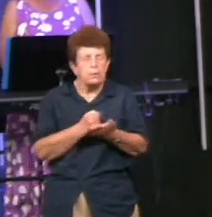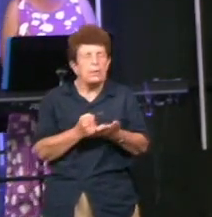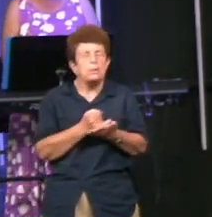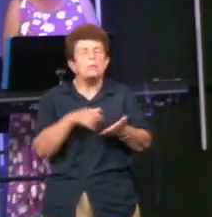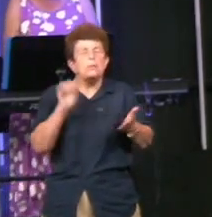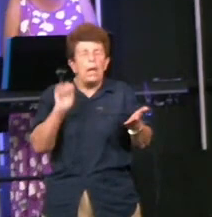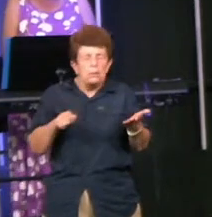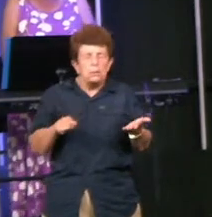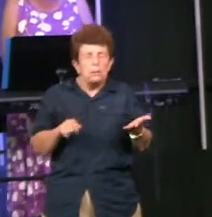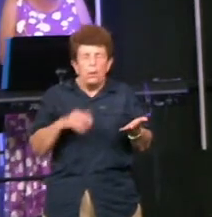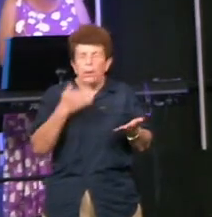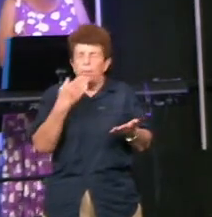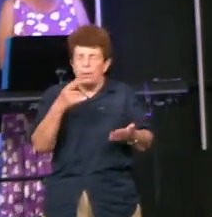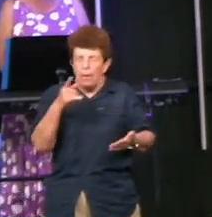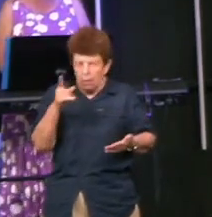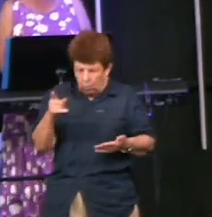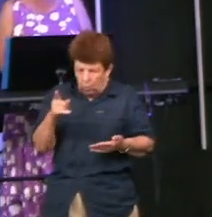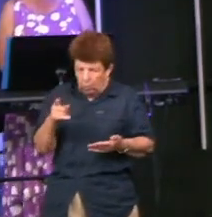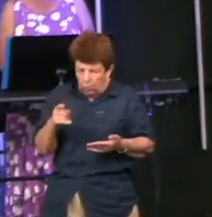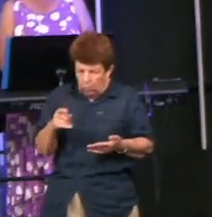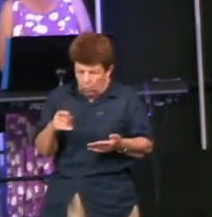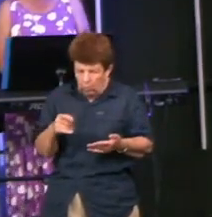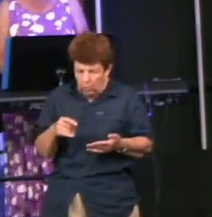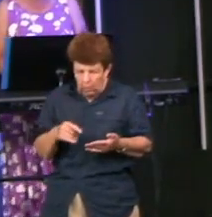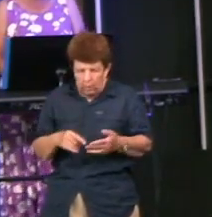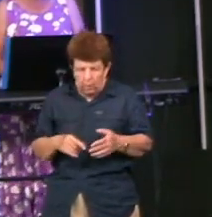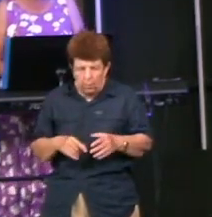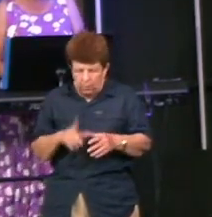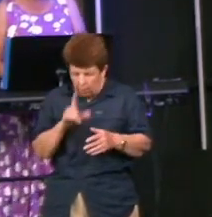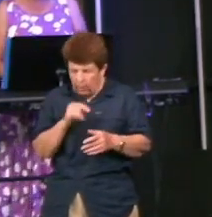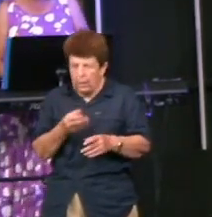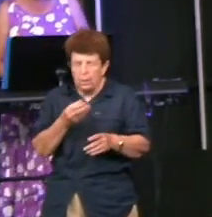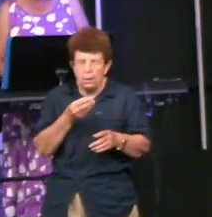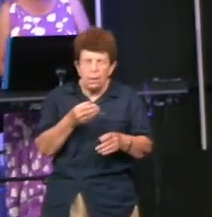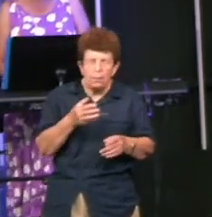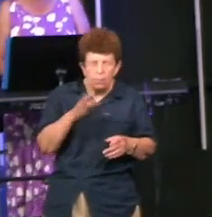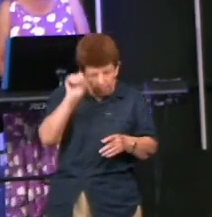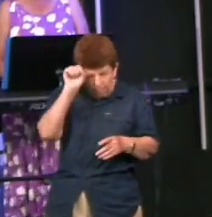And we thank you for this practice of communion.